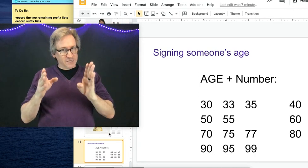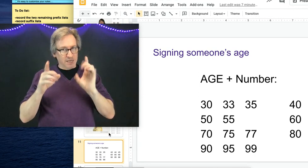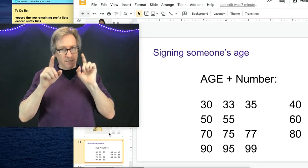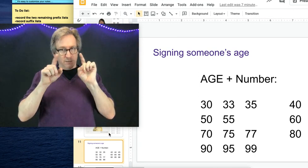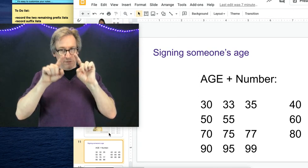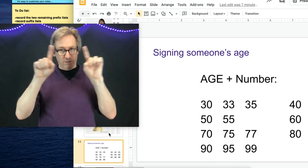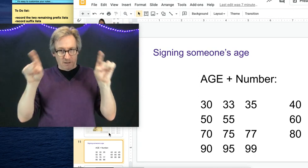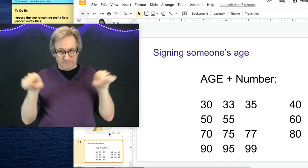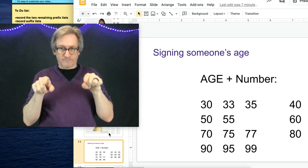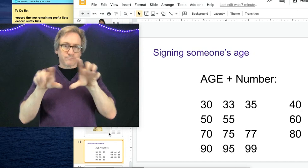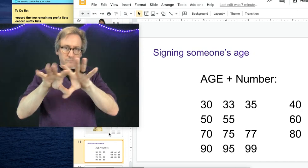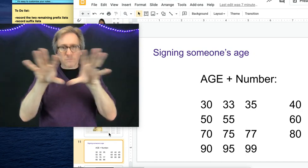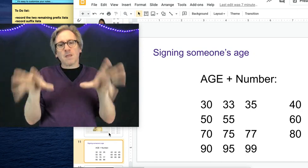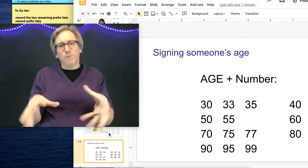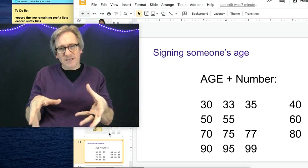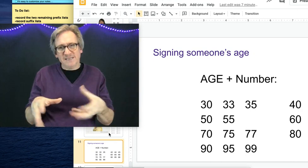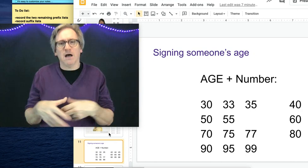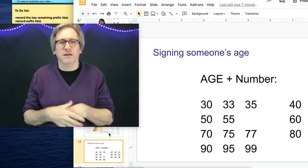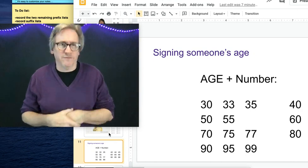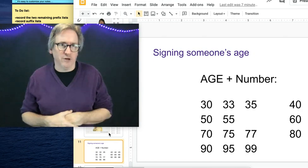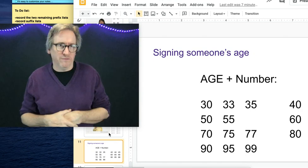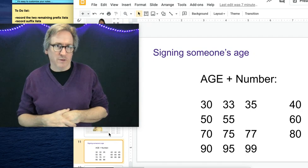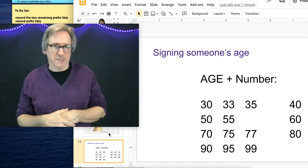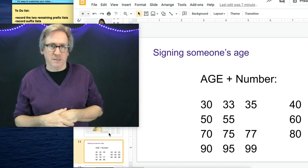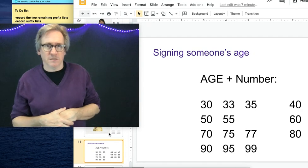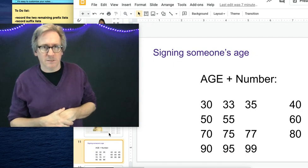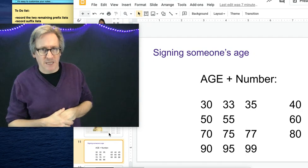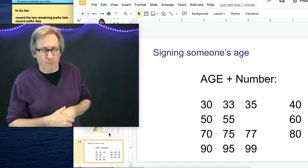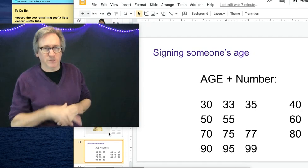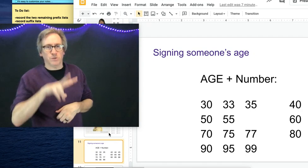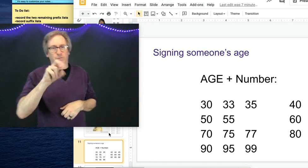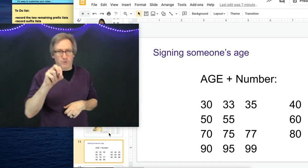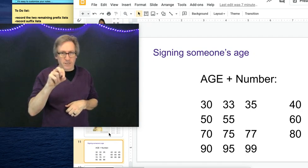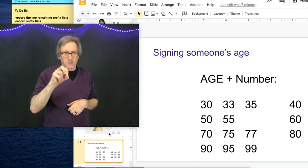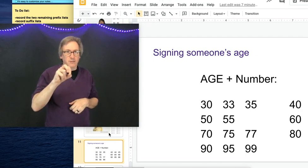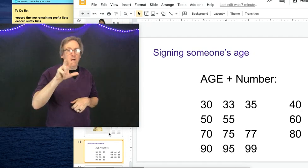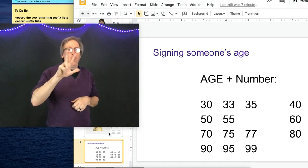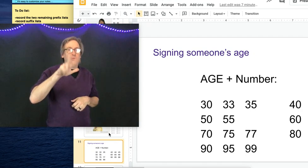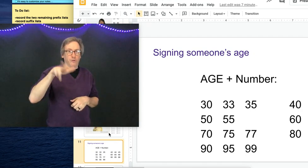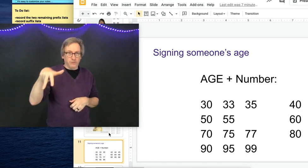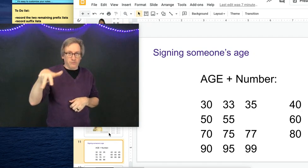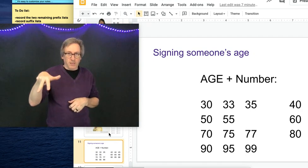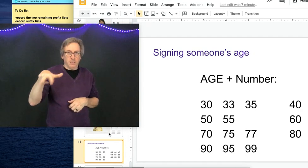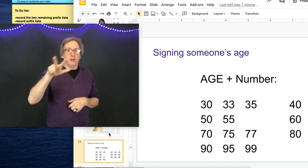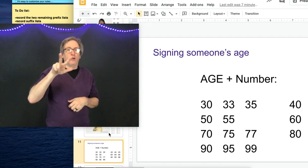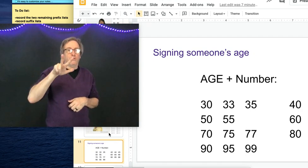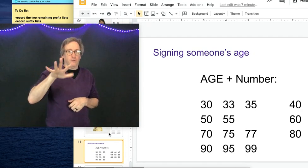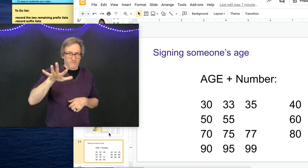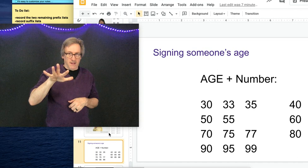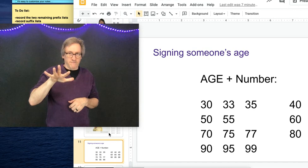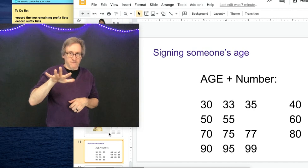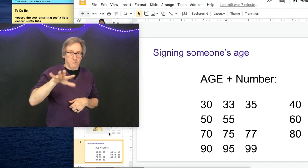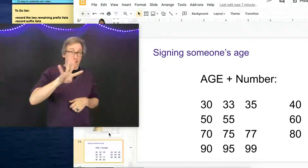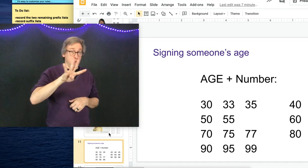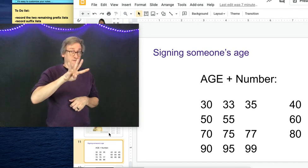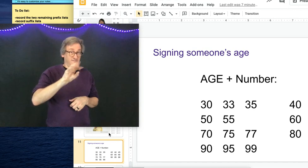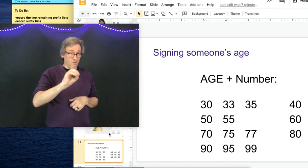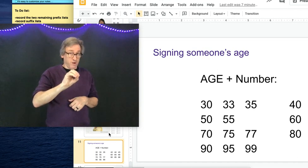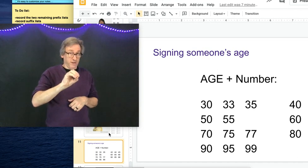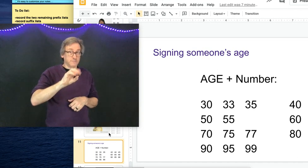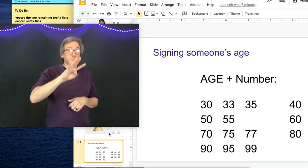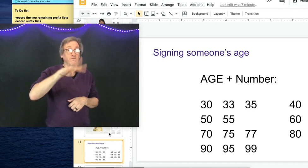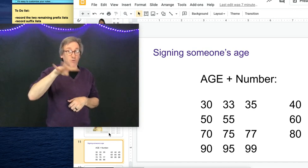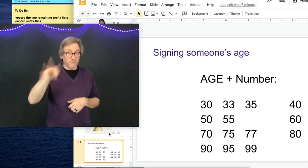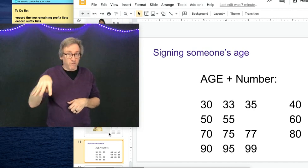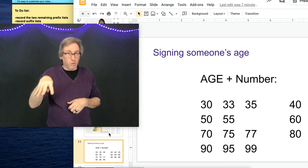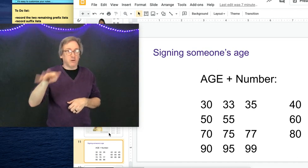to focus on, put these on for you to focus on to help with. So 30, 33, 35,